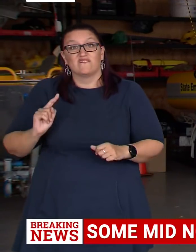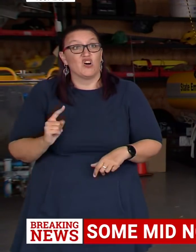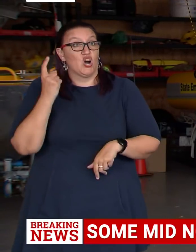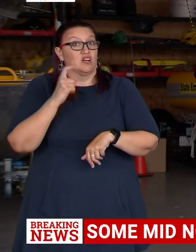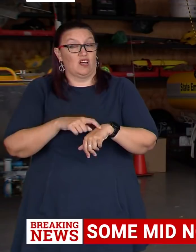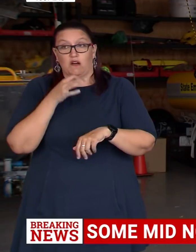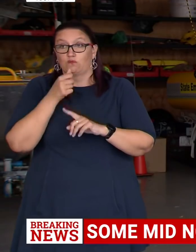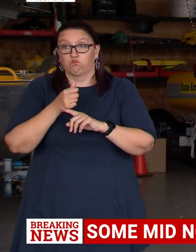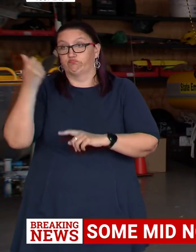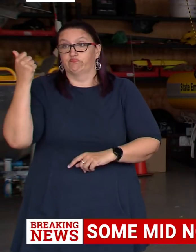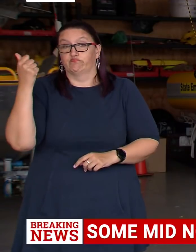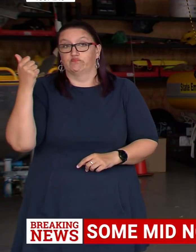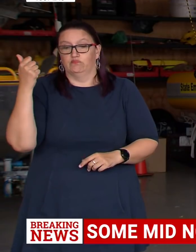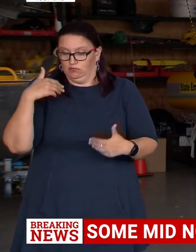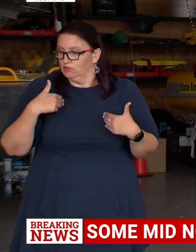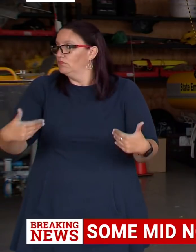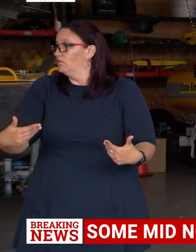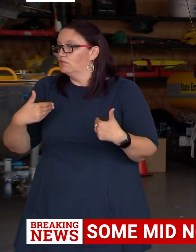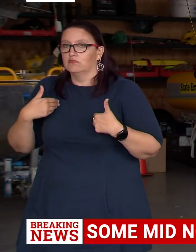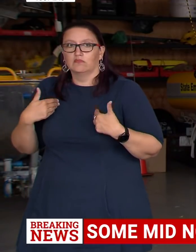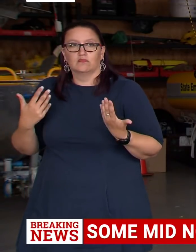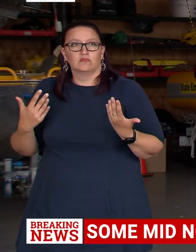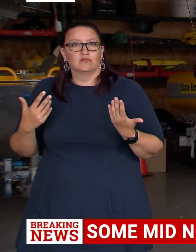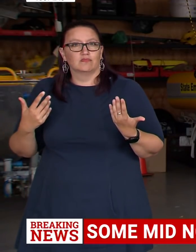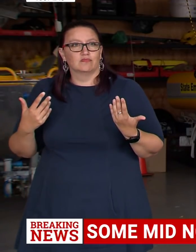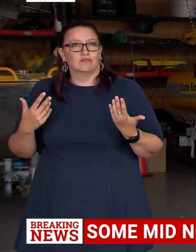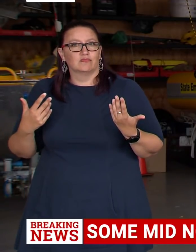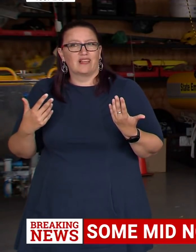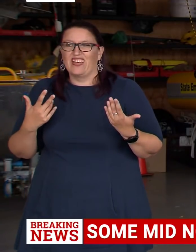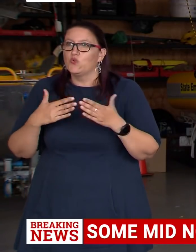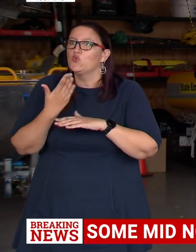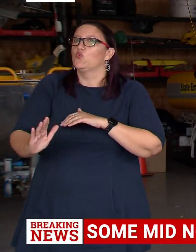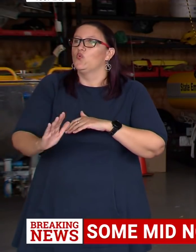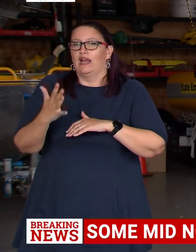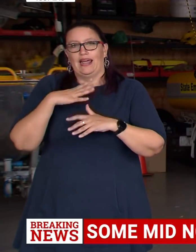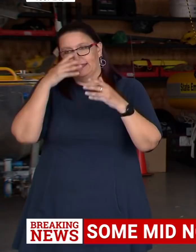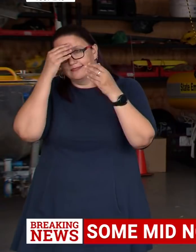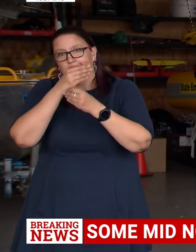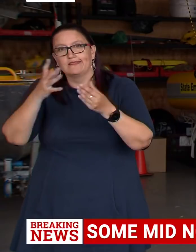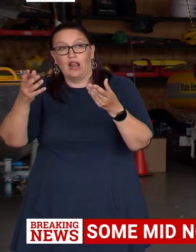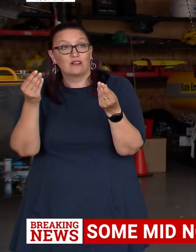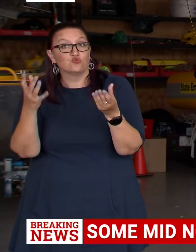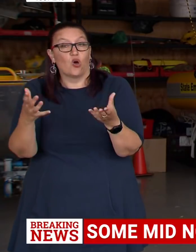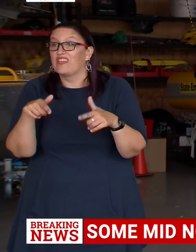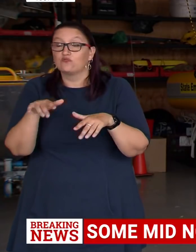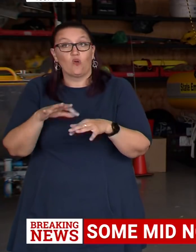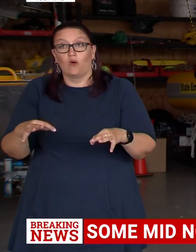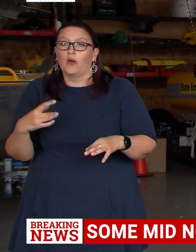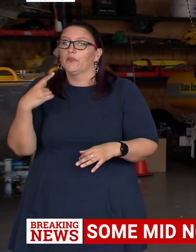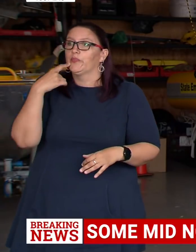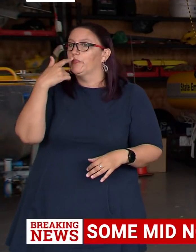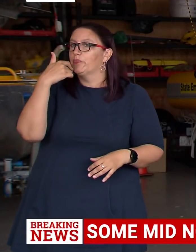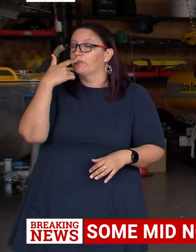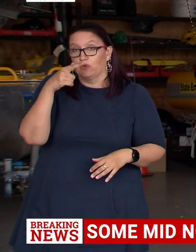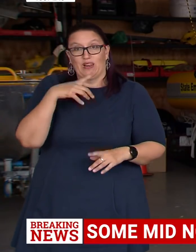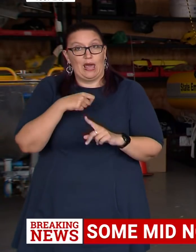have been through that before because they wouldn't have been in the same household for half a century. And that's why we need to put this into context and really ask people to follow the